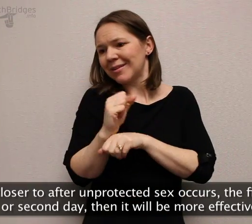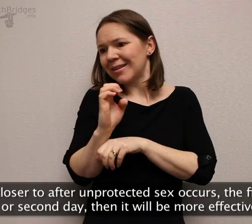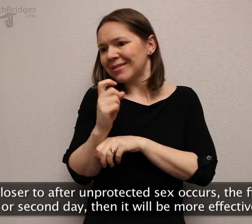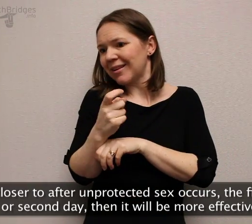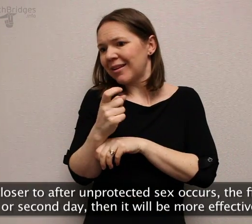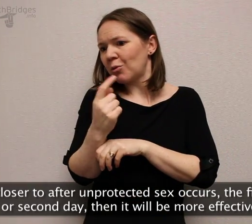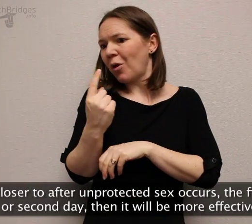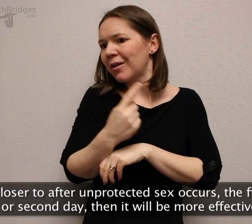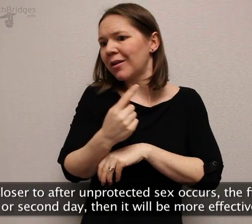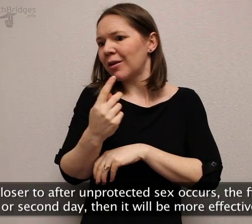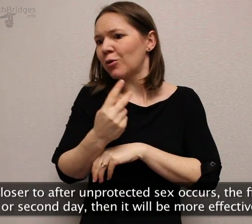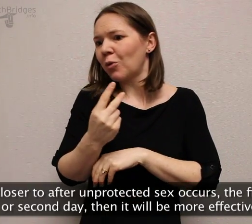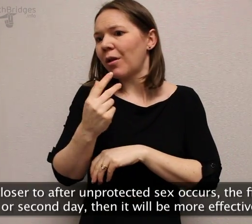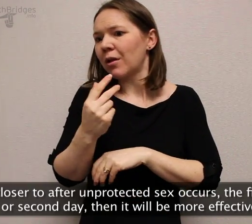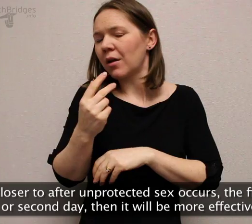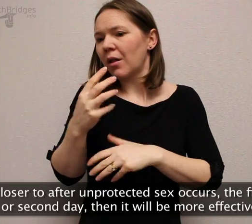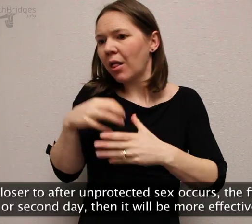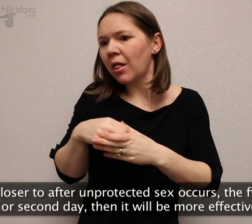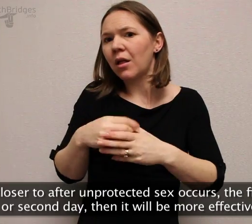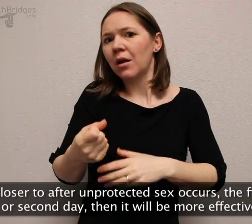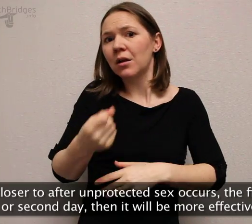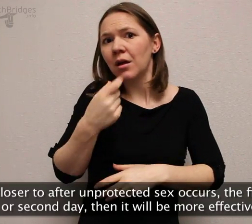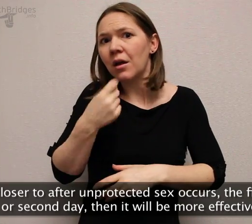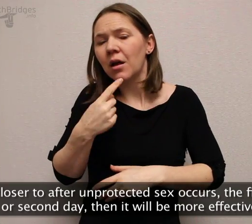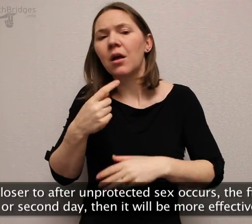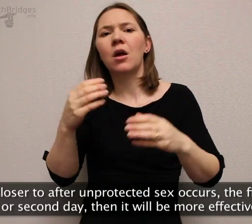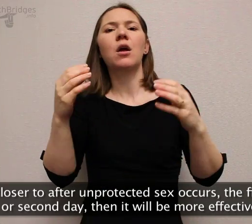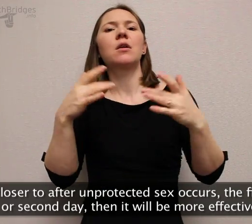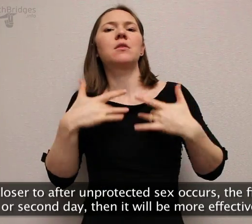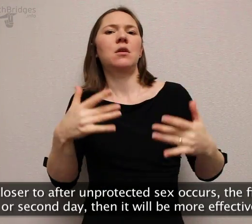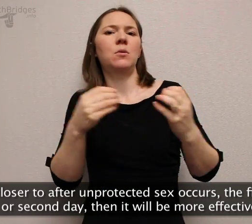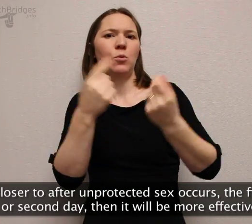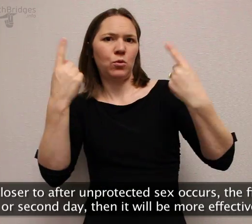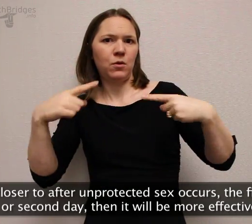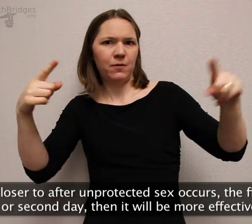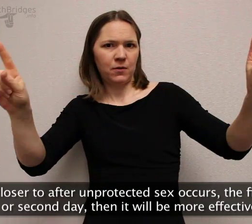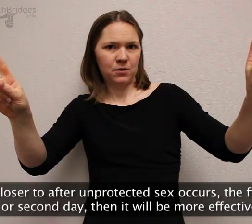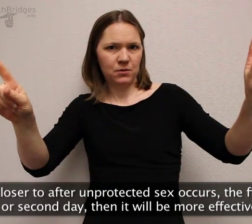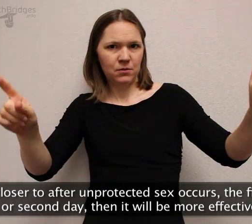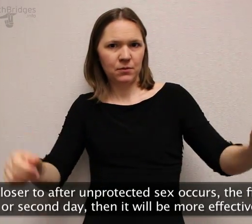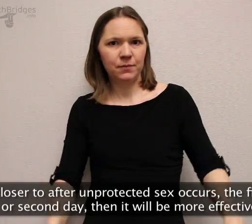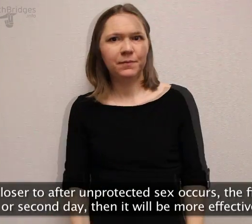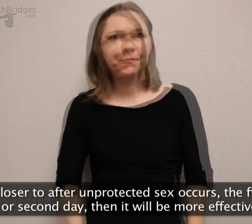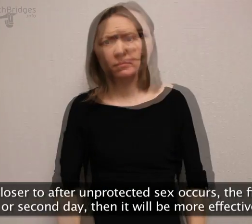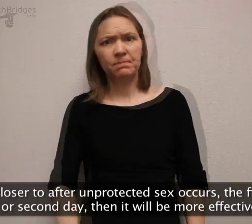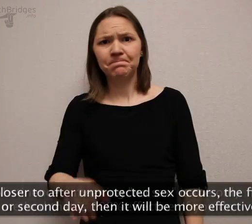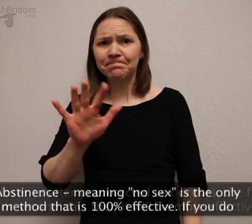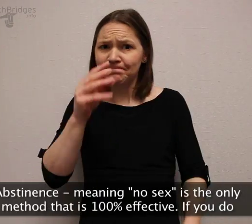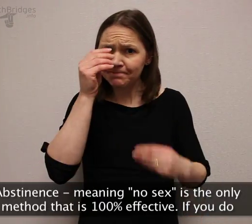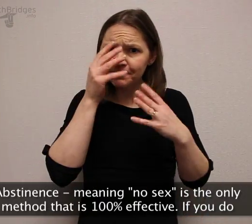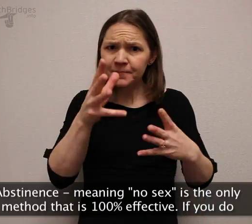to after unprotected sex occurs, like the first or the second day, then it will be more effective.